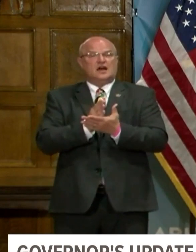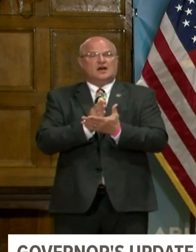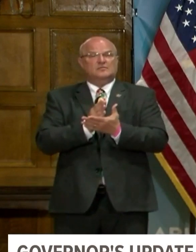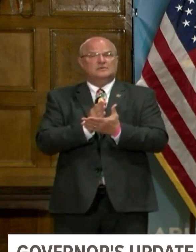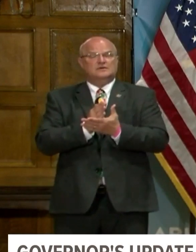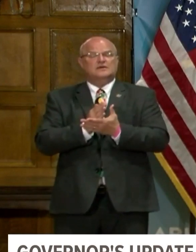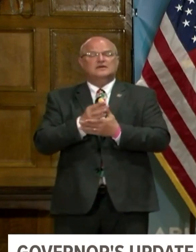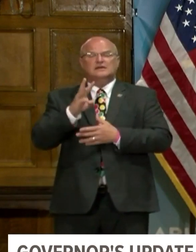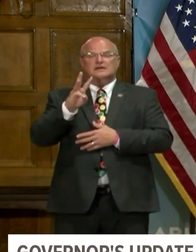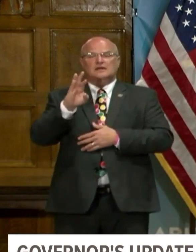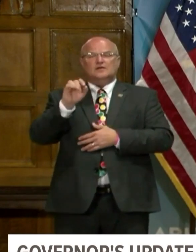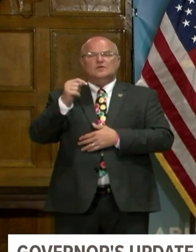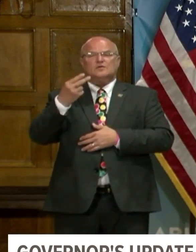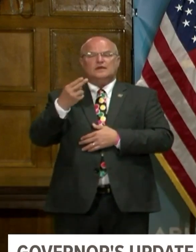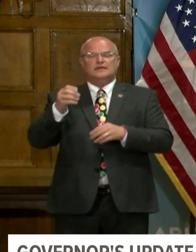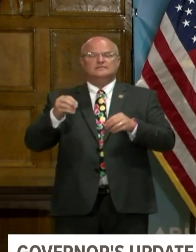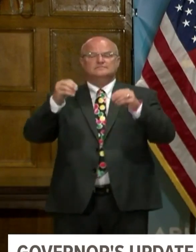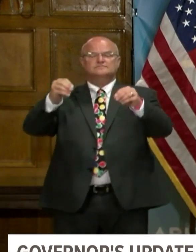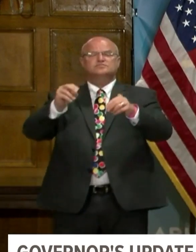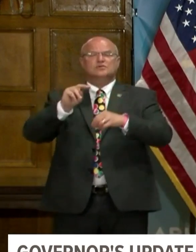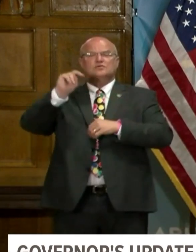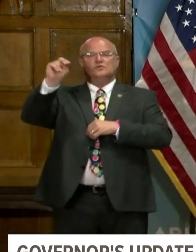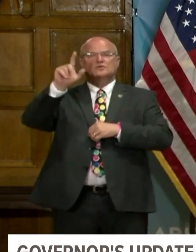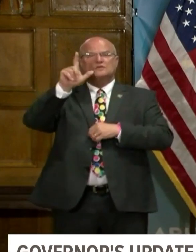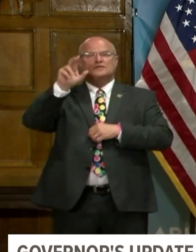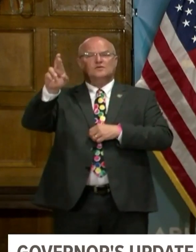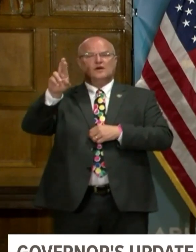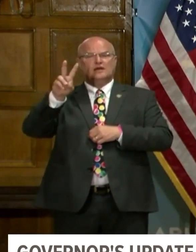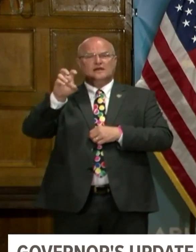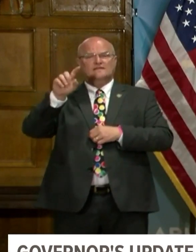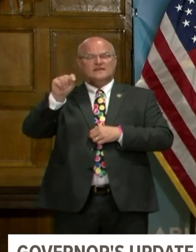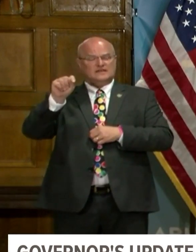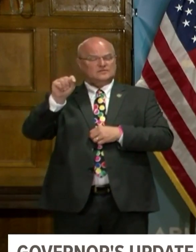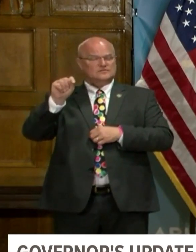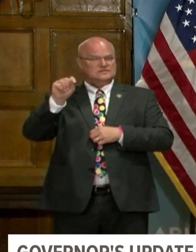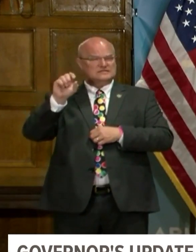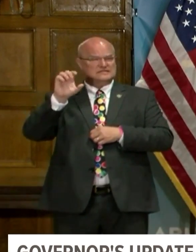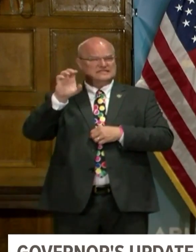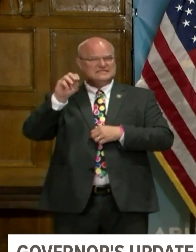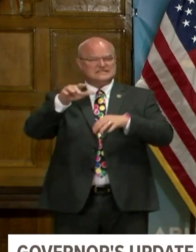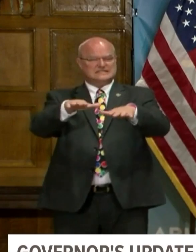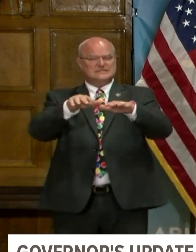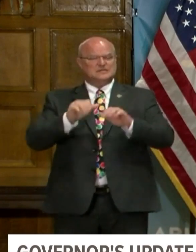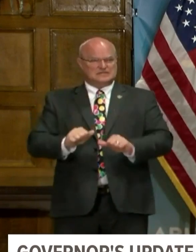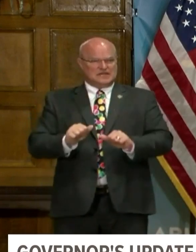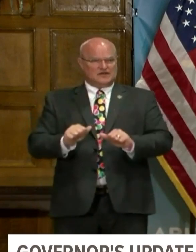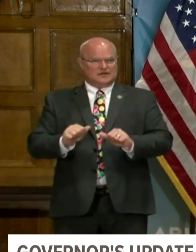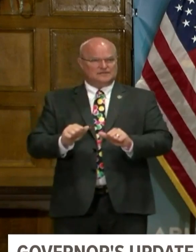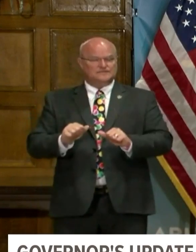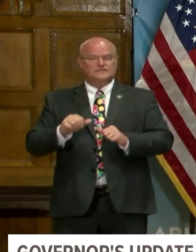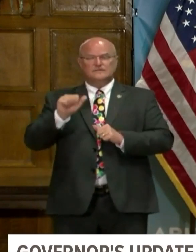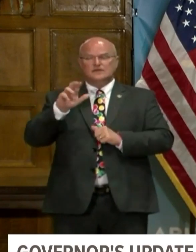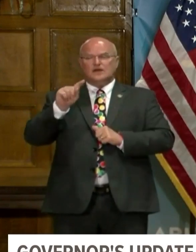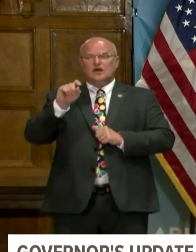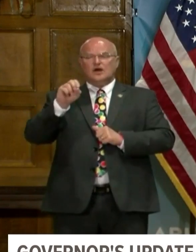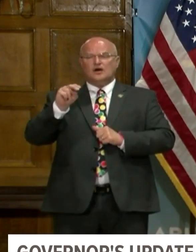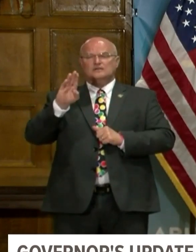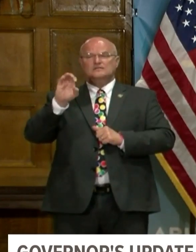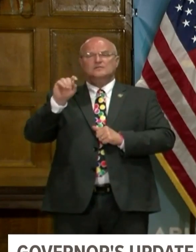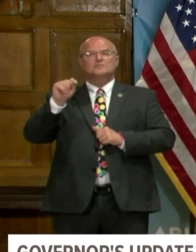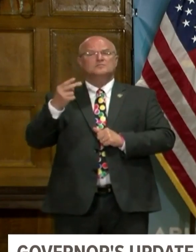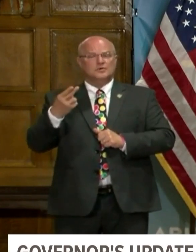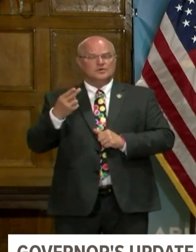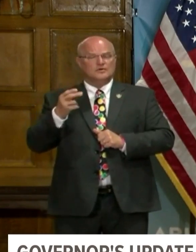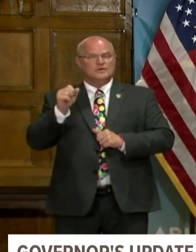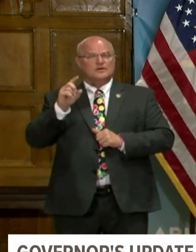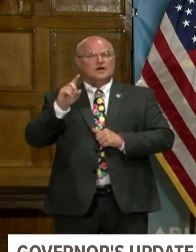lay a wreath at the North Little Rock Veterans Cemetery, he and Major General Penn. Mr. Austin Booth, our Chief of Staff for the